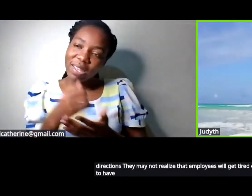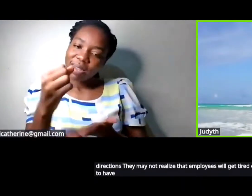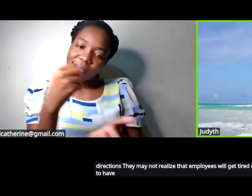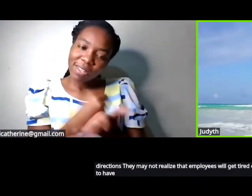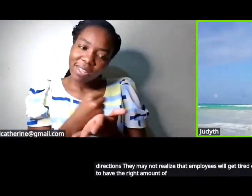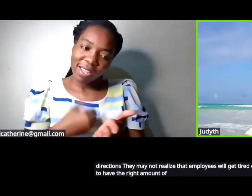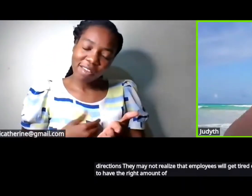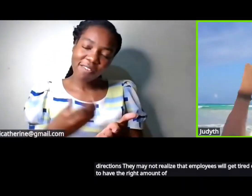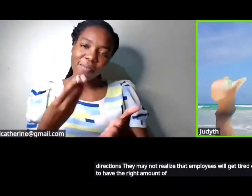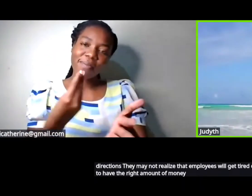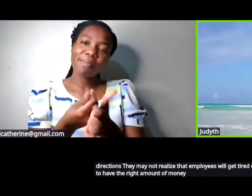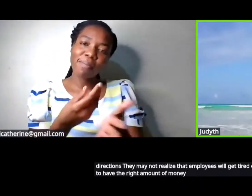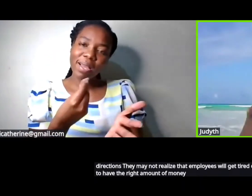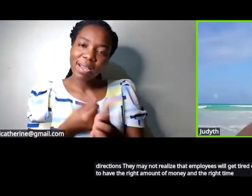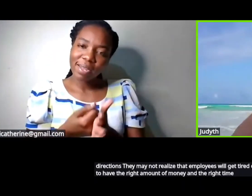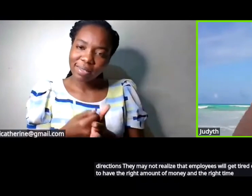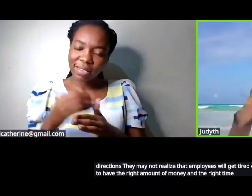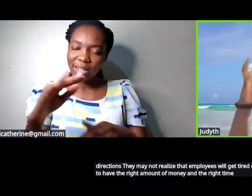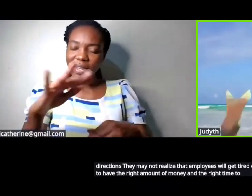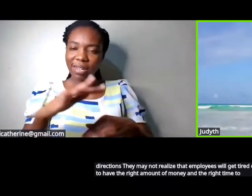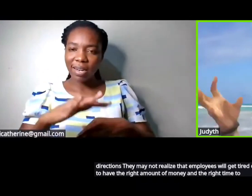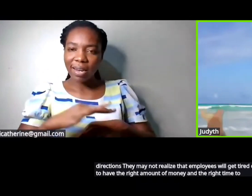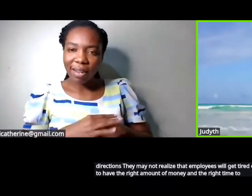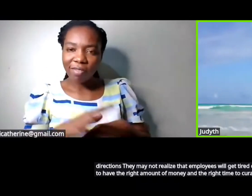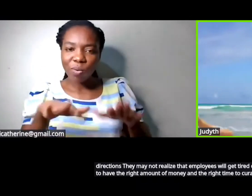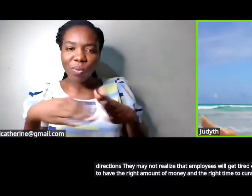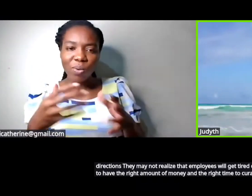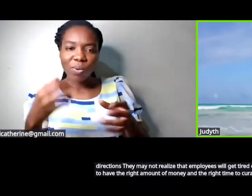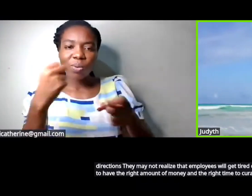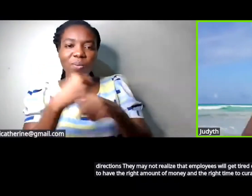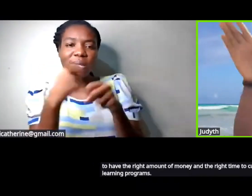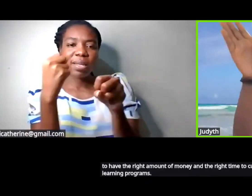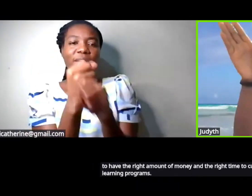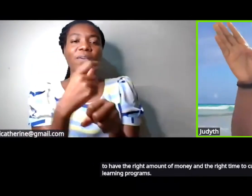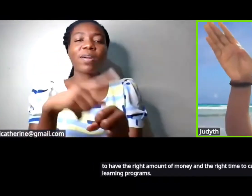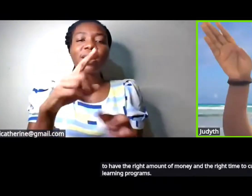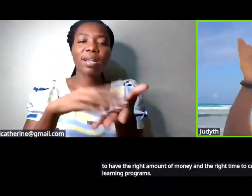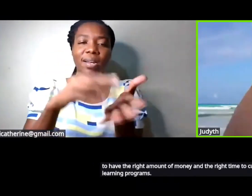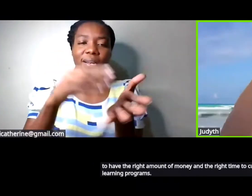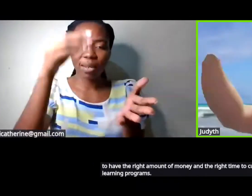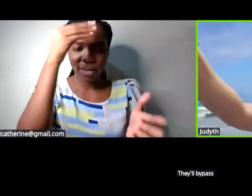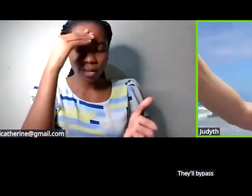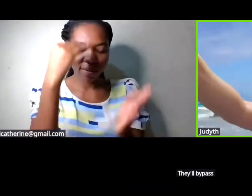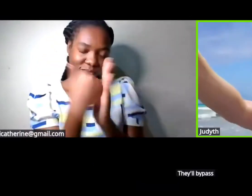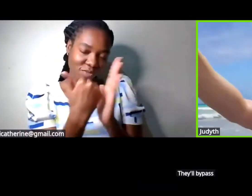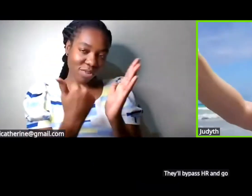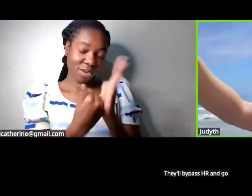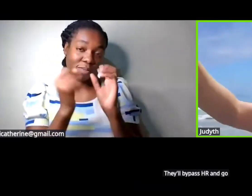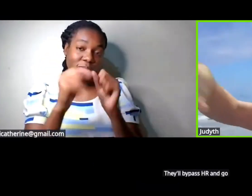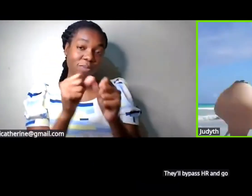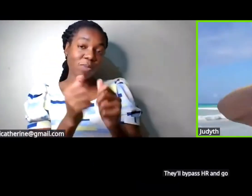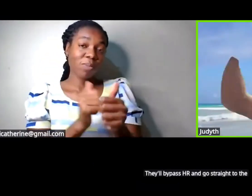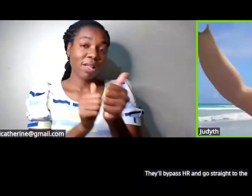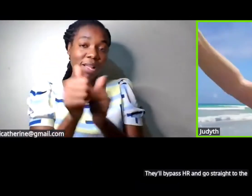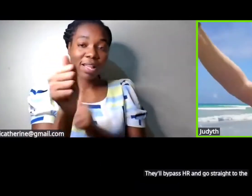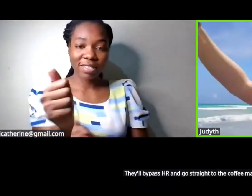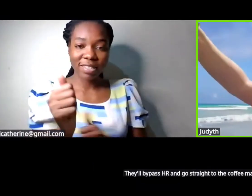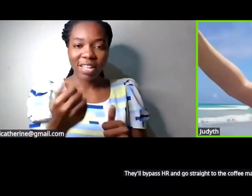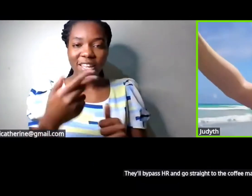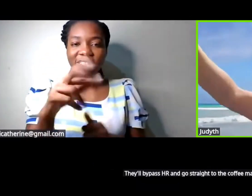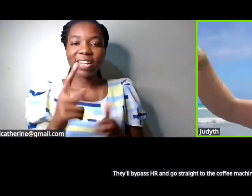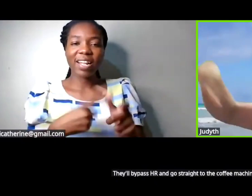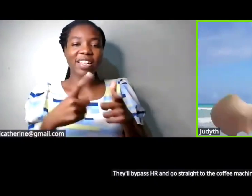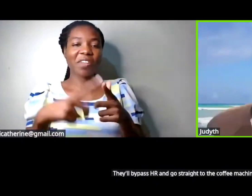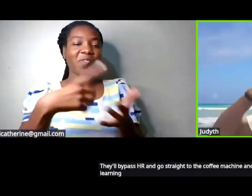and the right time to curate the right learning programs. They'll bypass HR and go straight to the coffee machine and find their own